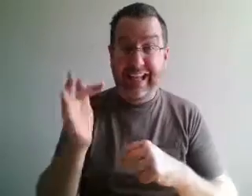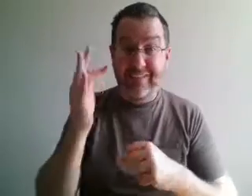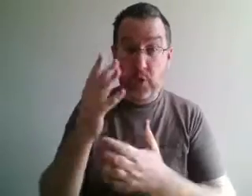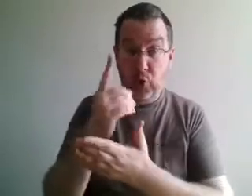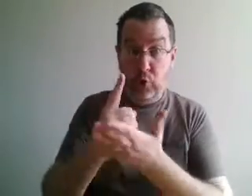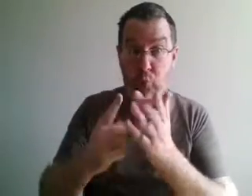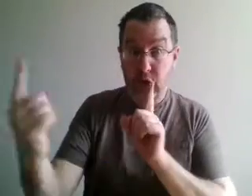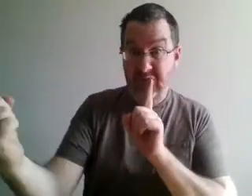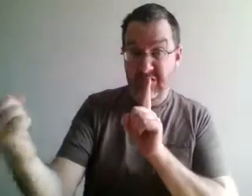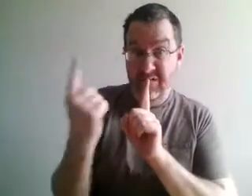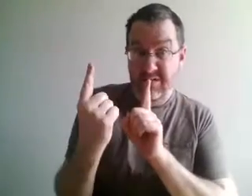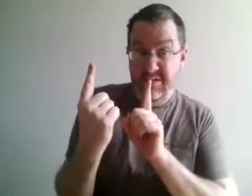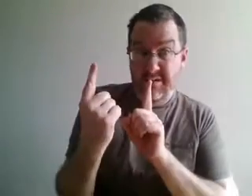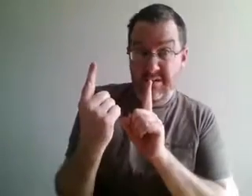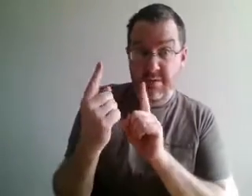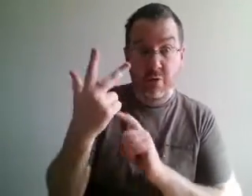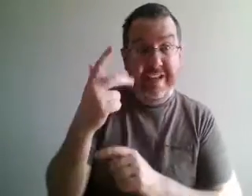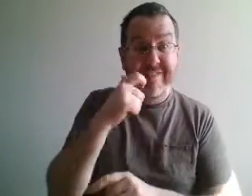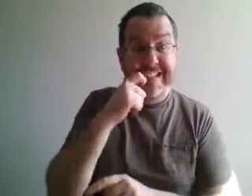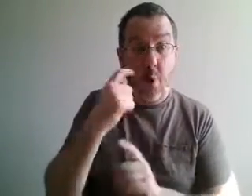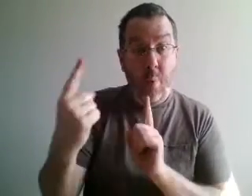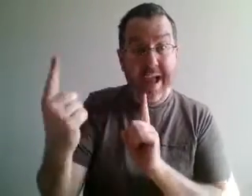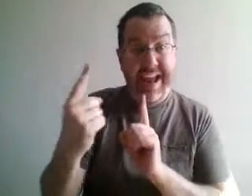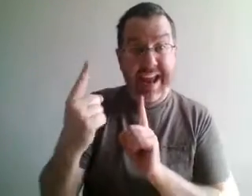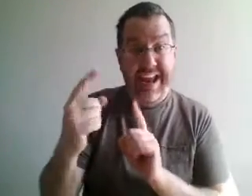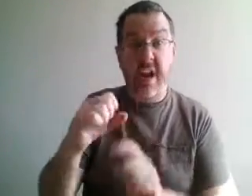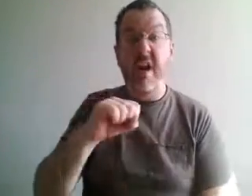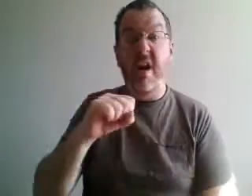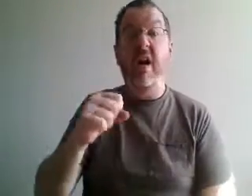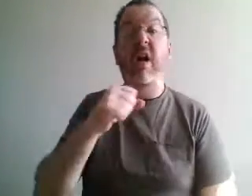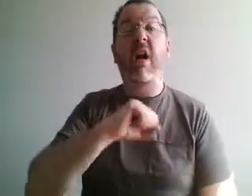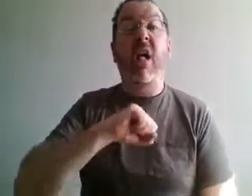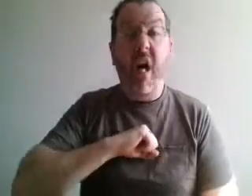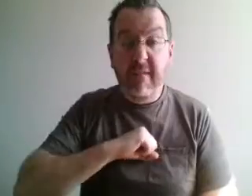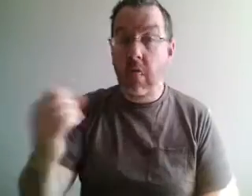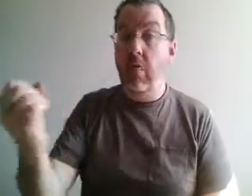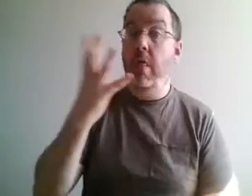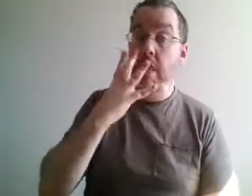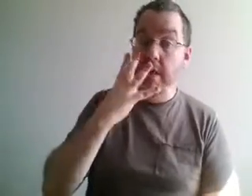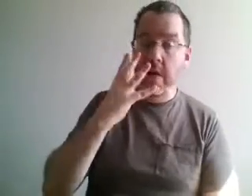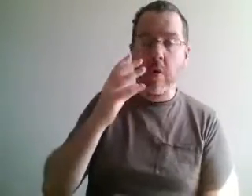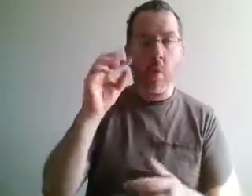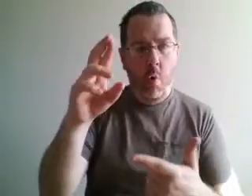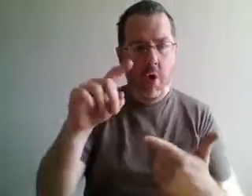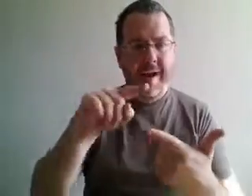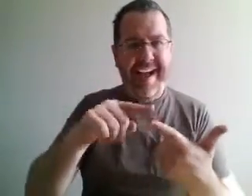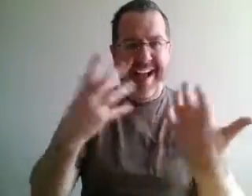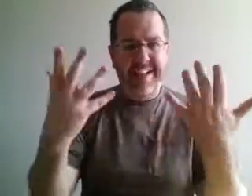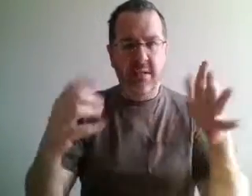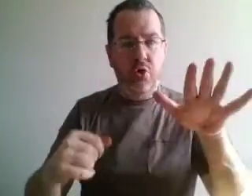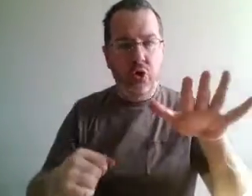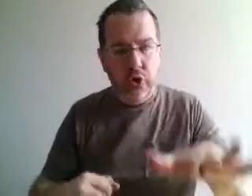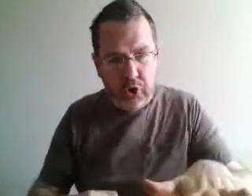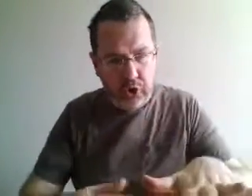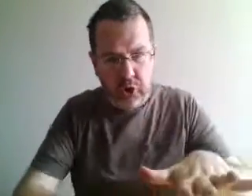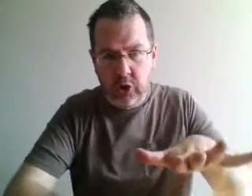you, or you put the virus on. You get the virus onto your hands from whatever surface, and you put